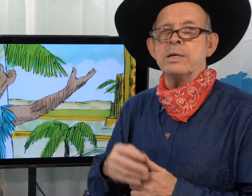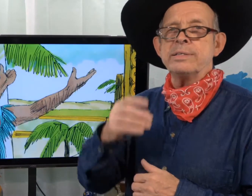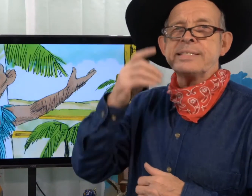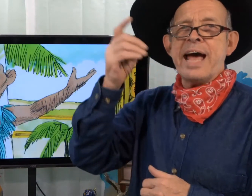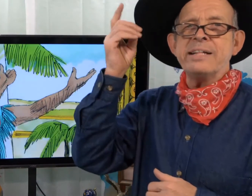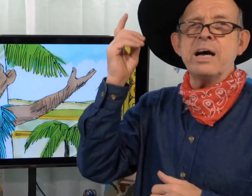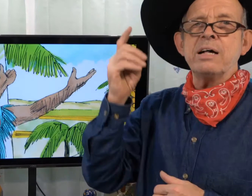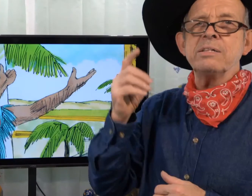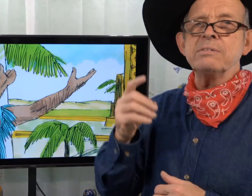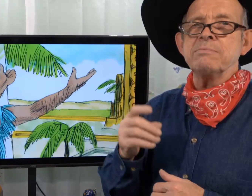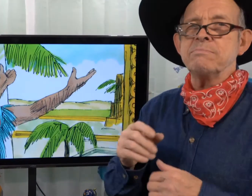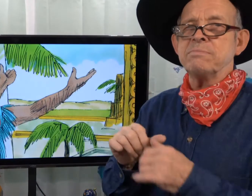Dada,